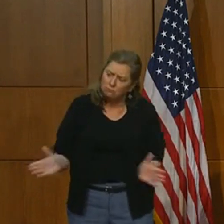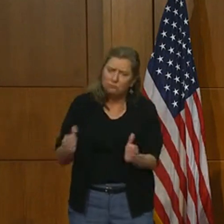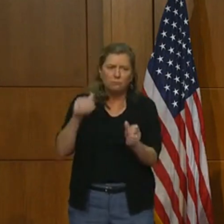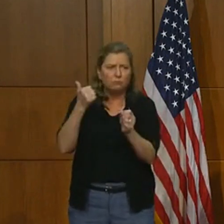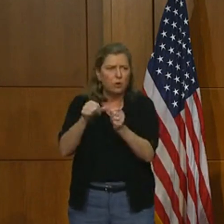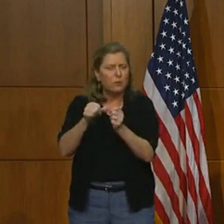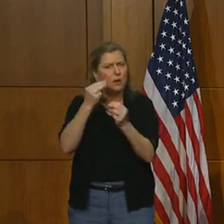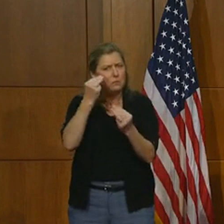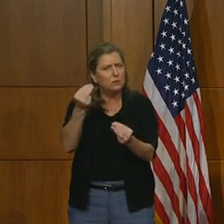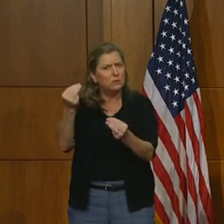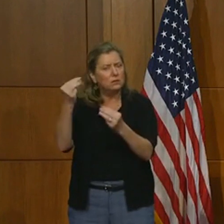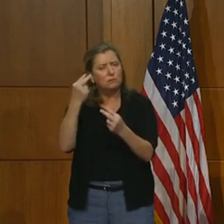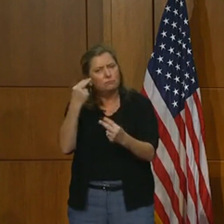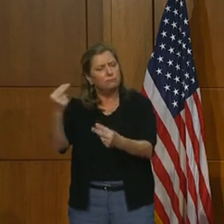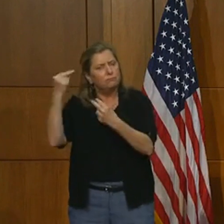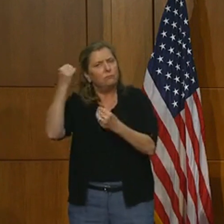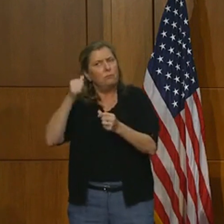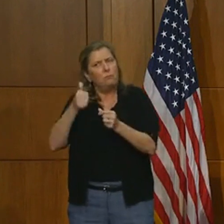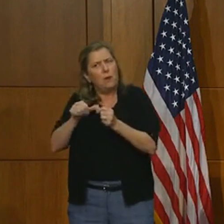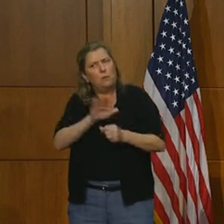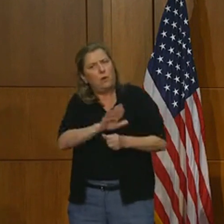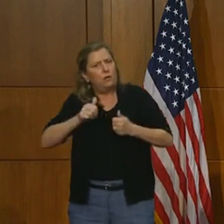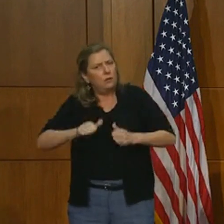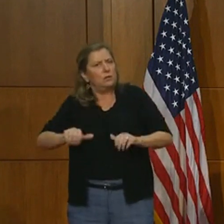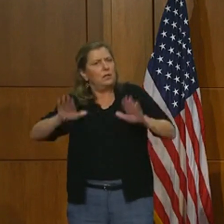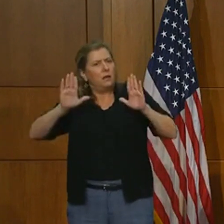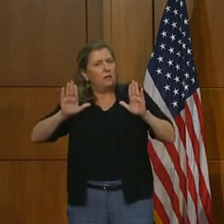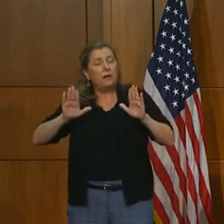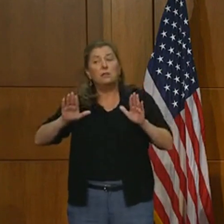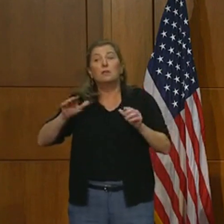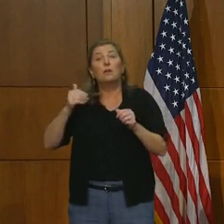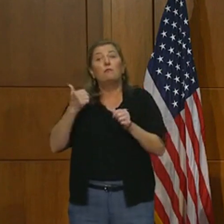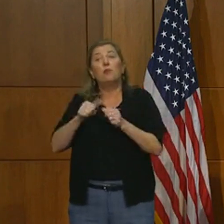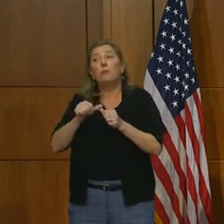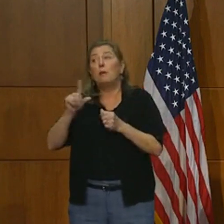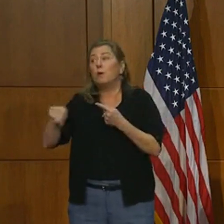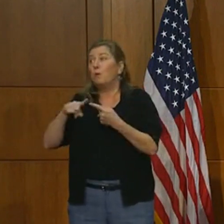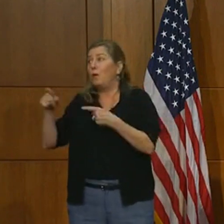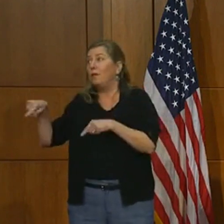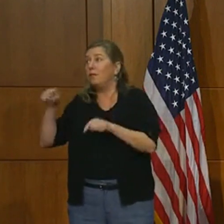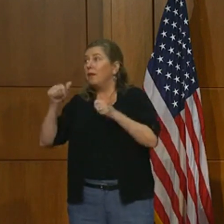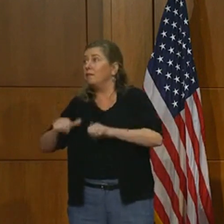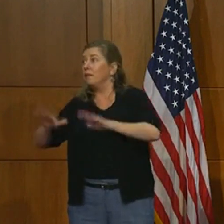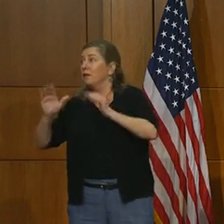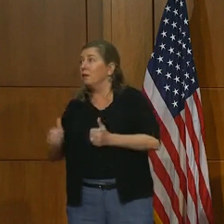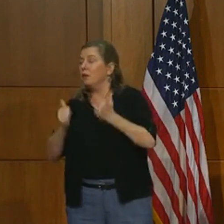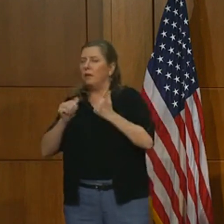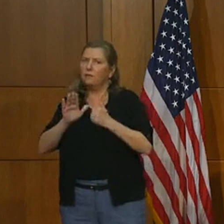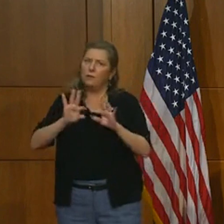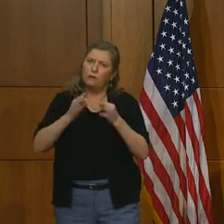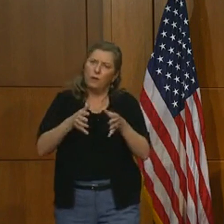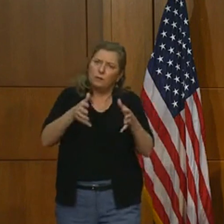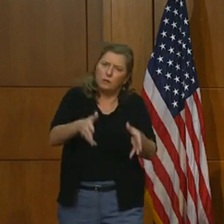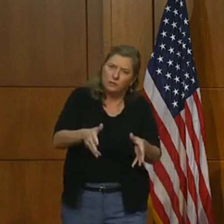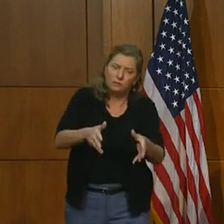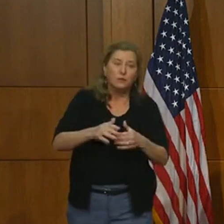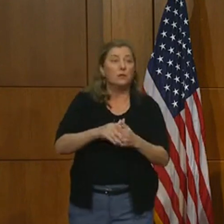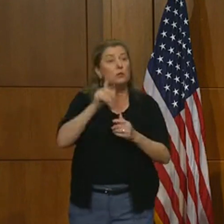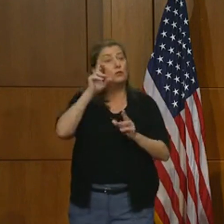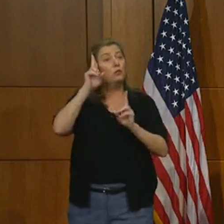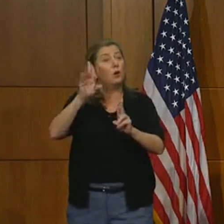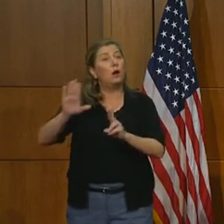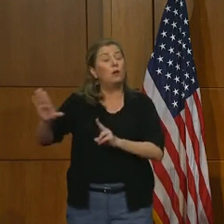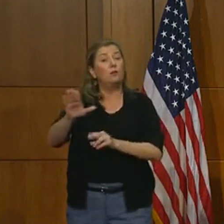reflect on those sacrifices and remember the loved ones left behind. Our flags will be at half-staff to honor